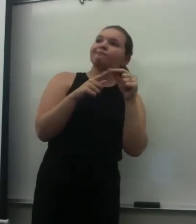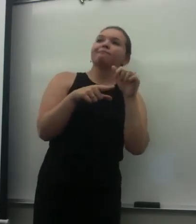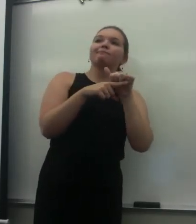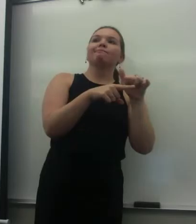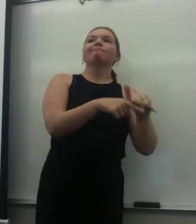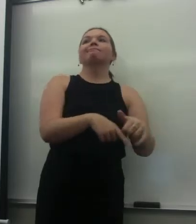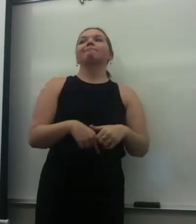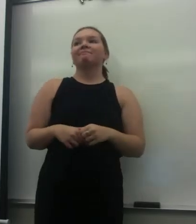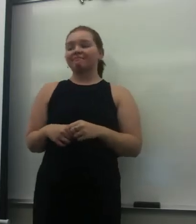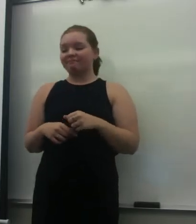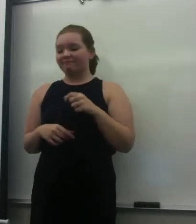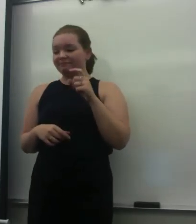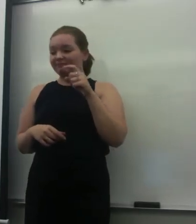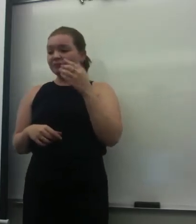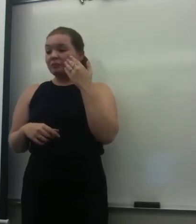and skills development